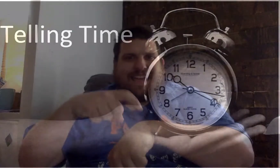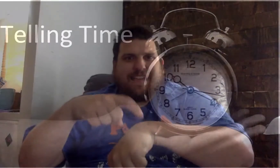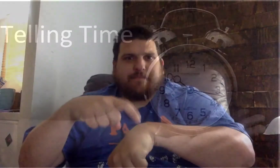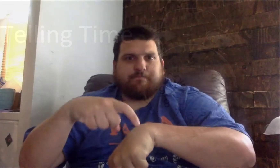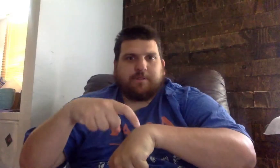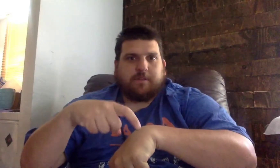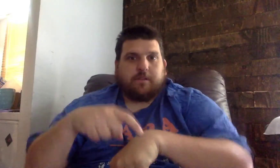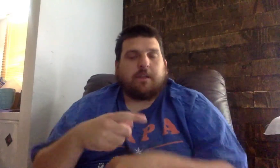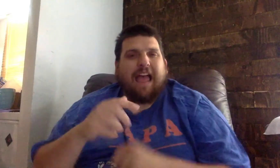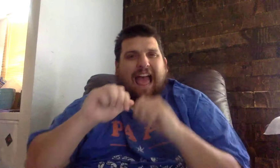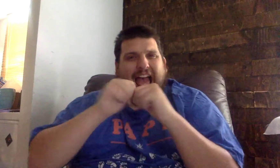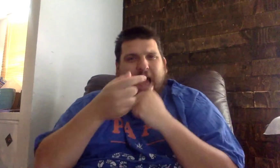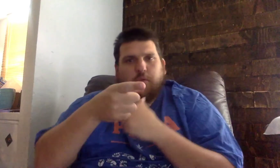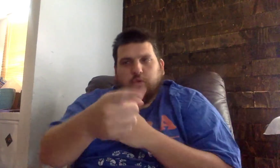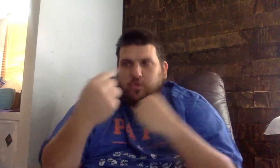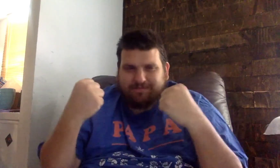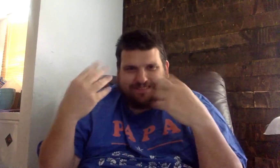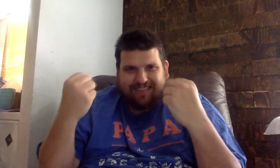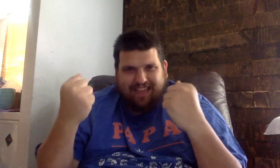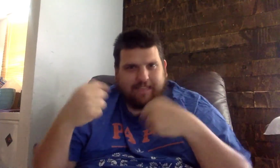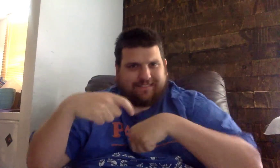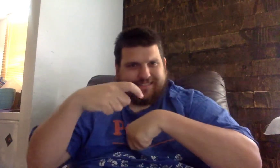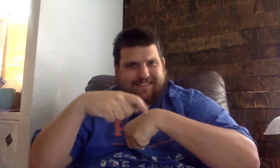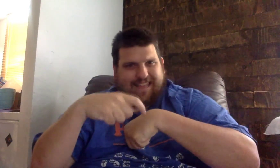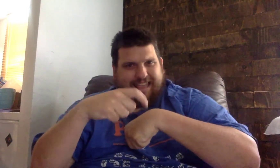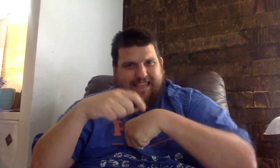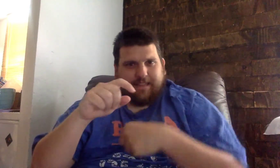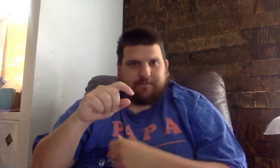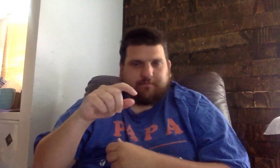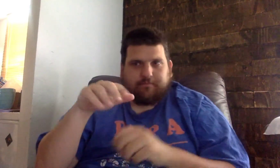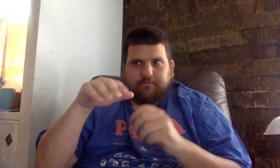Time. How do you sign time?